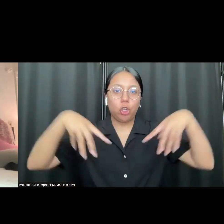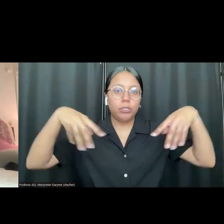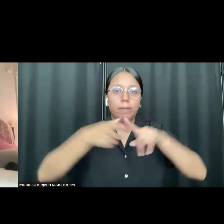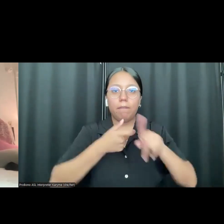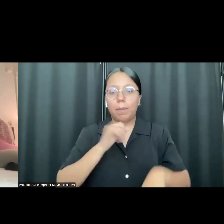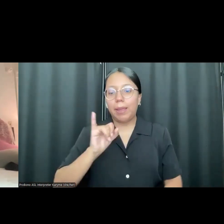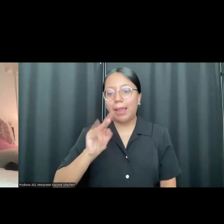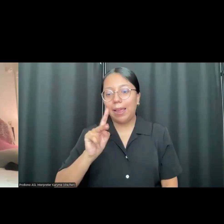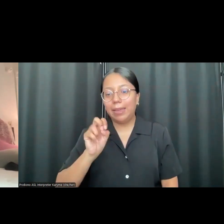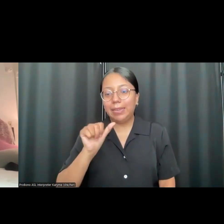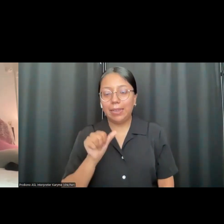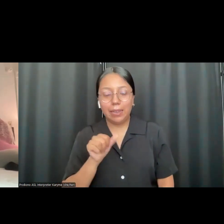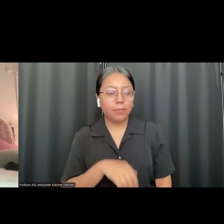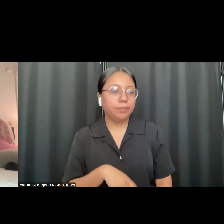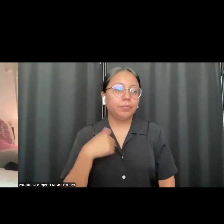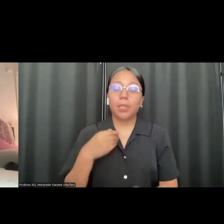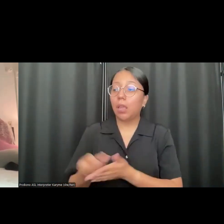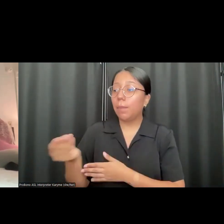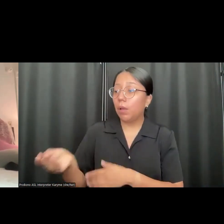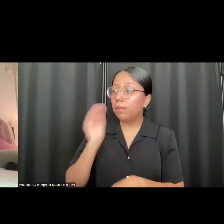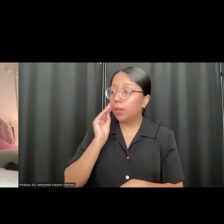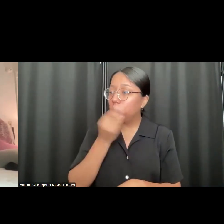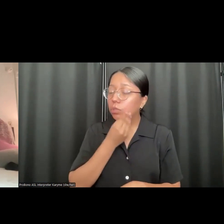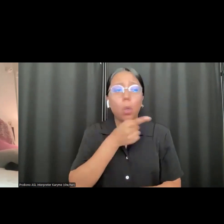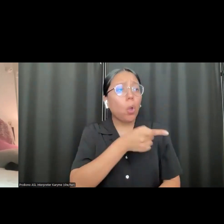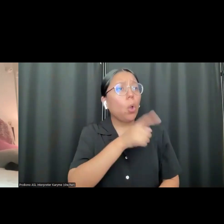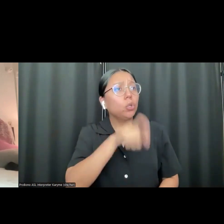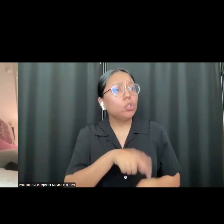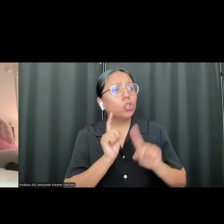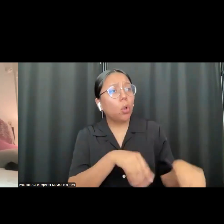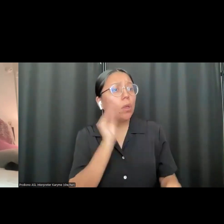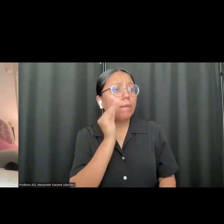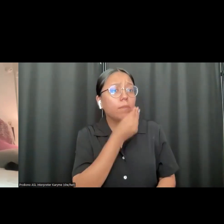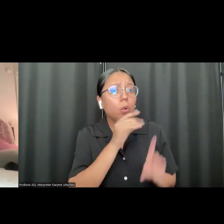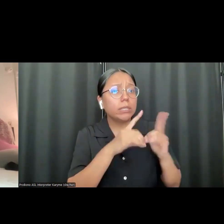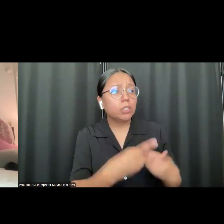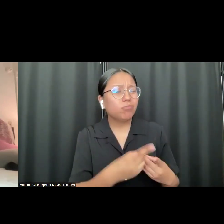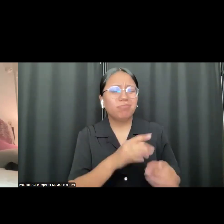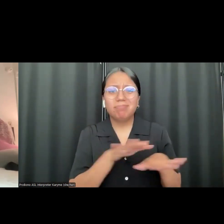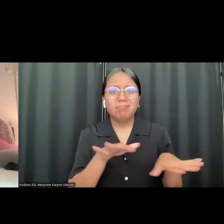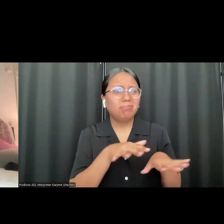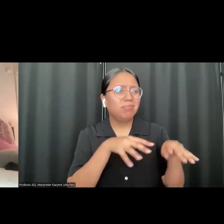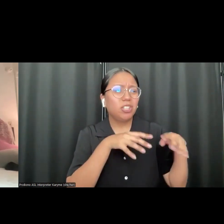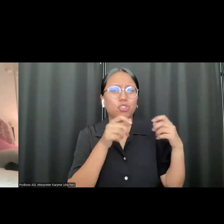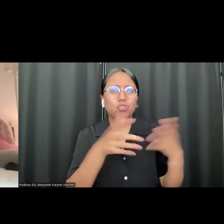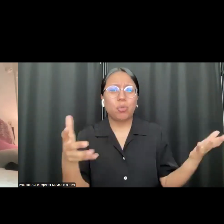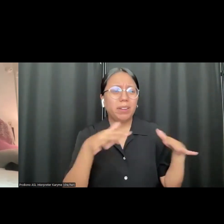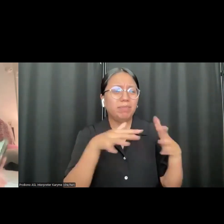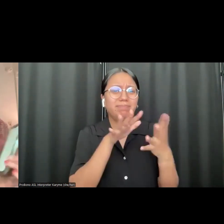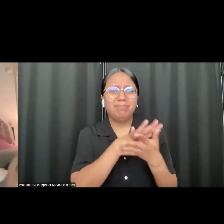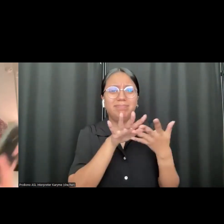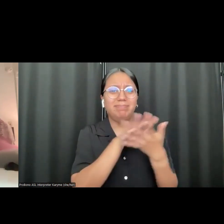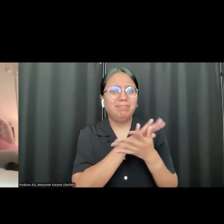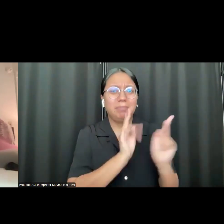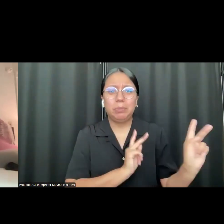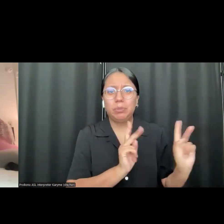and everyone was like, "Oh, you should go to the floral district." But I was like, "No, it's too crowded." So I went to the bodega around the corner, and there were these very nice Nepali family, and I was